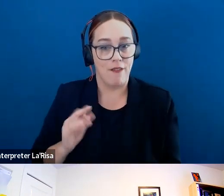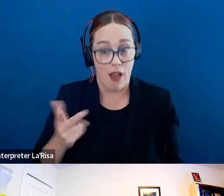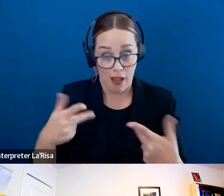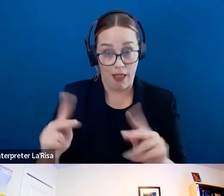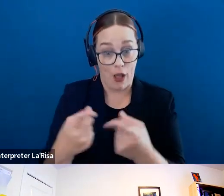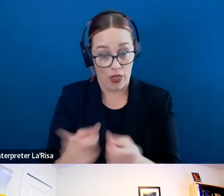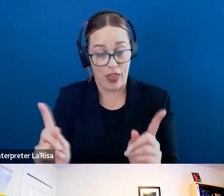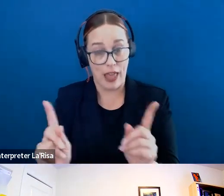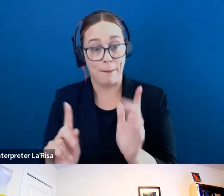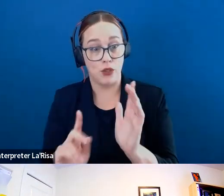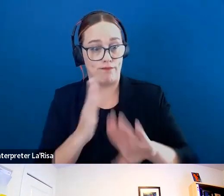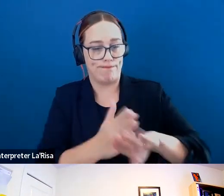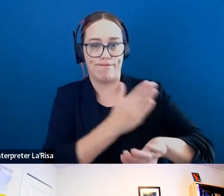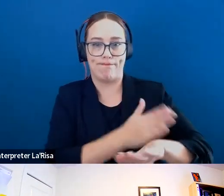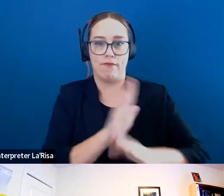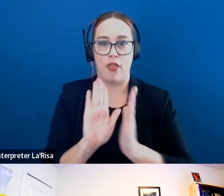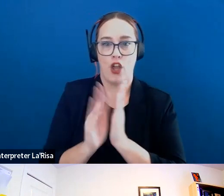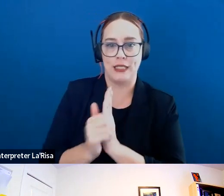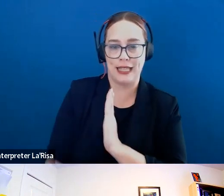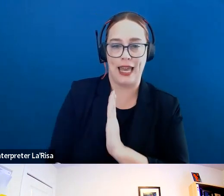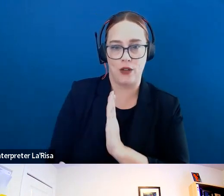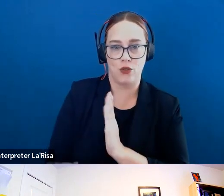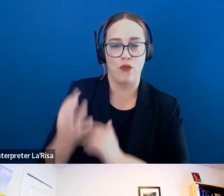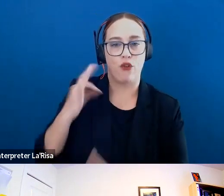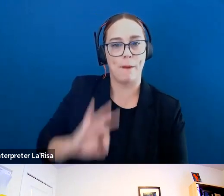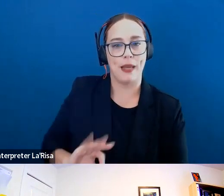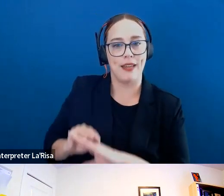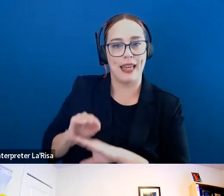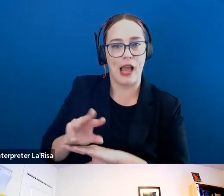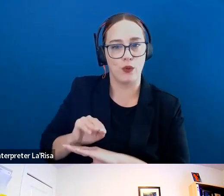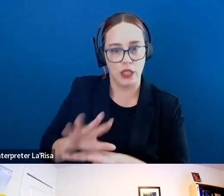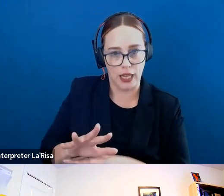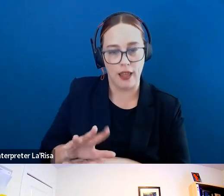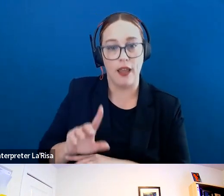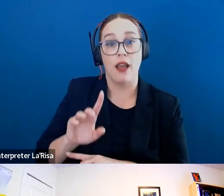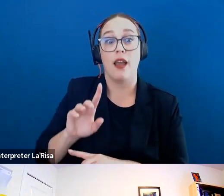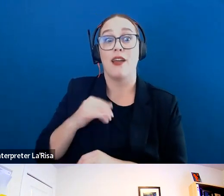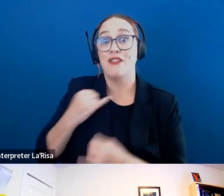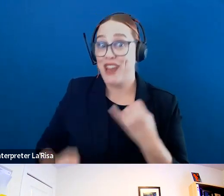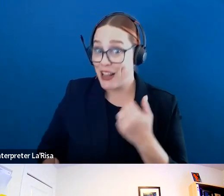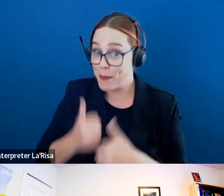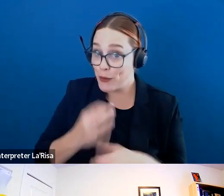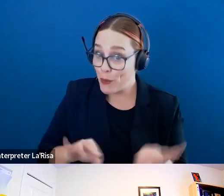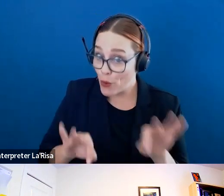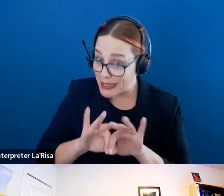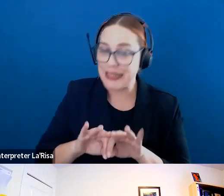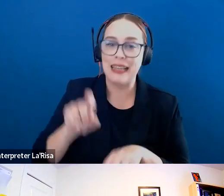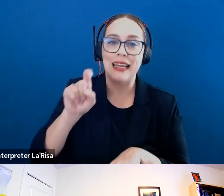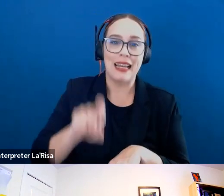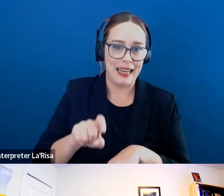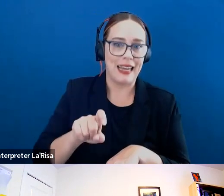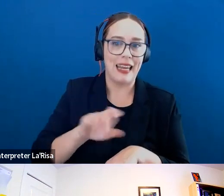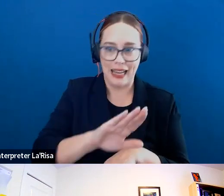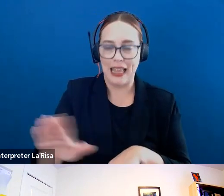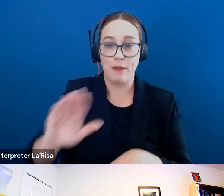benefits counseling. And then finally, and also most importantly, because we need the employers to hire people, they need